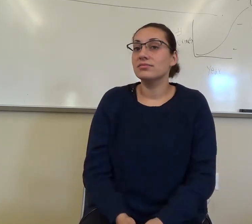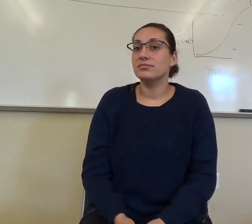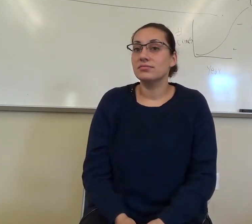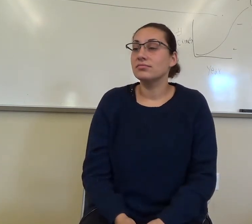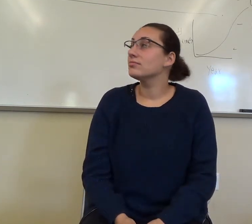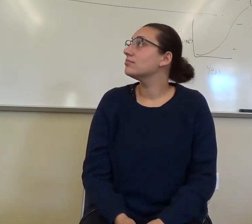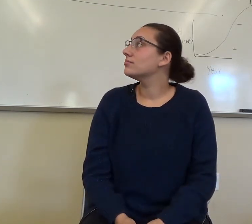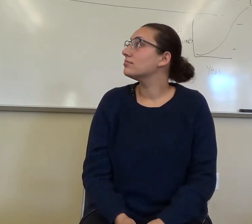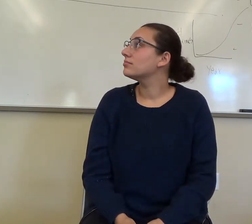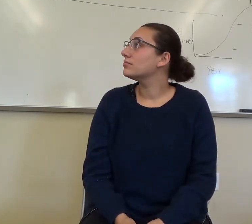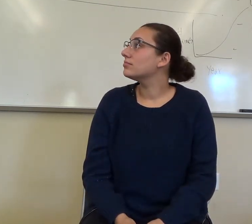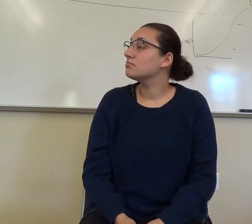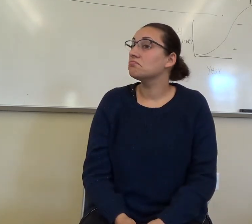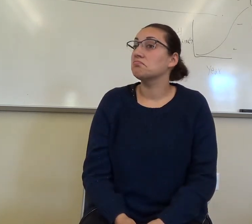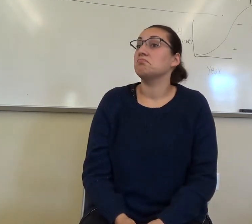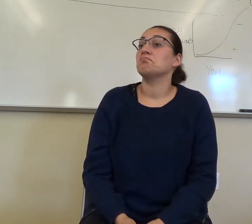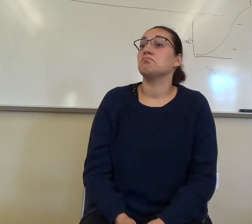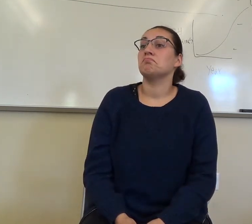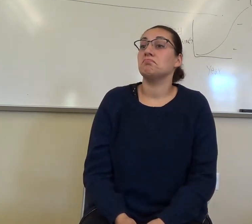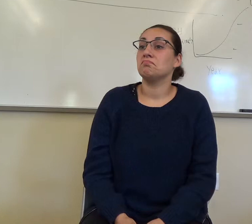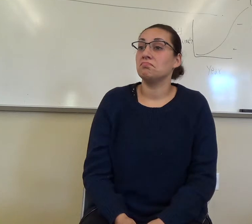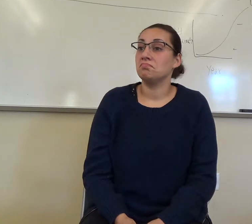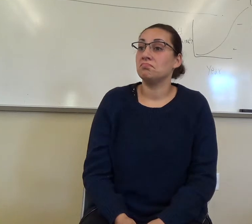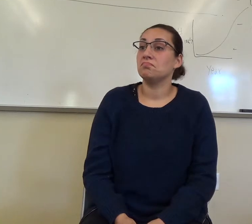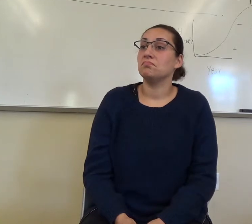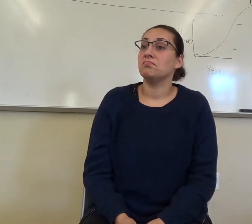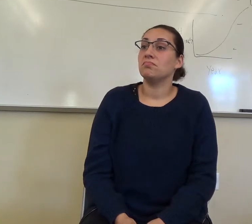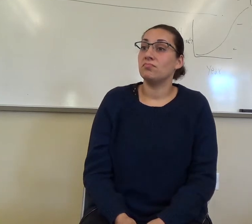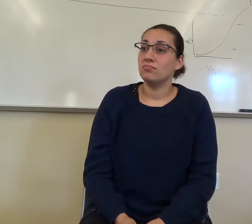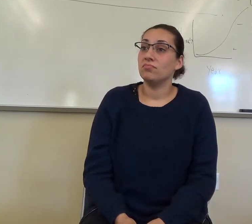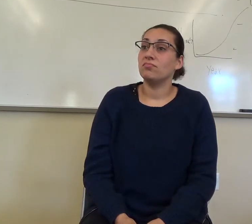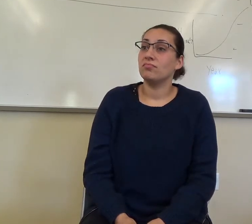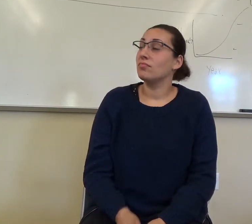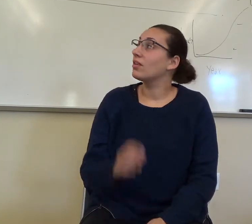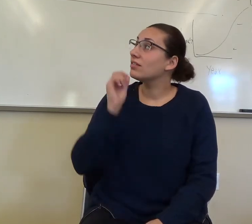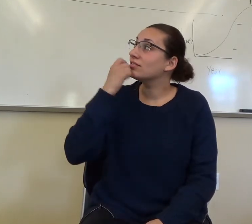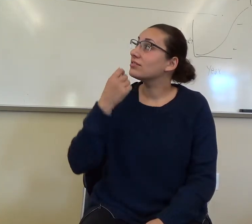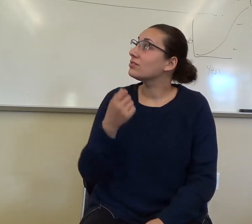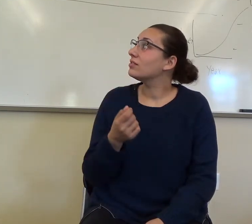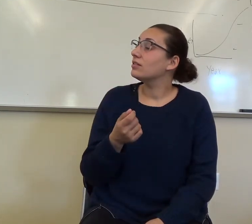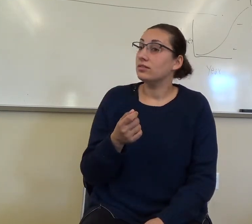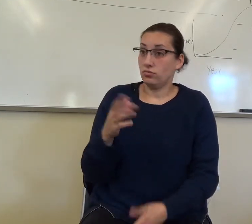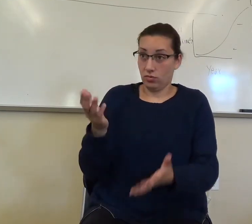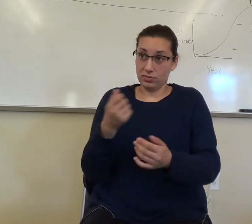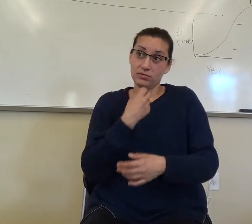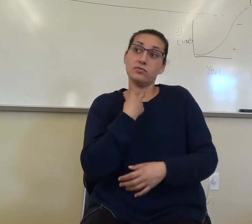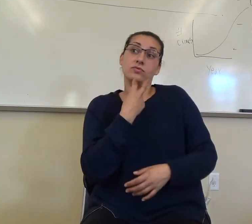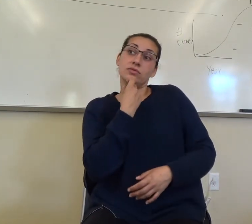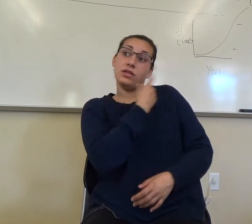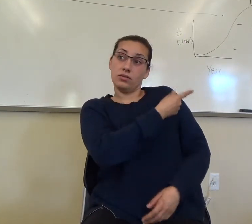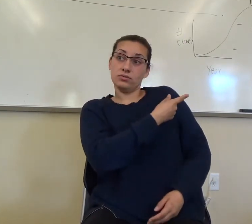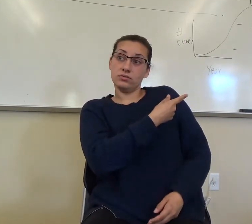Okay, so your question, how do I keep marking this? Your question here should be, how can snake